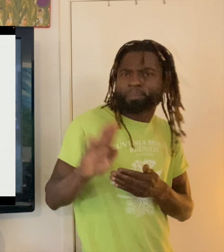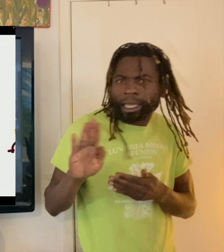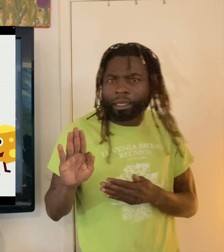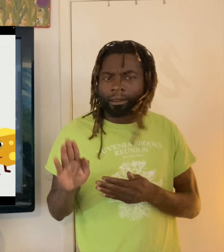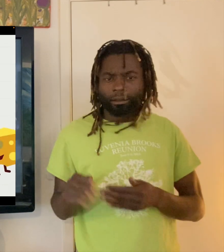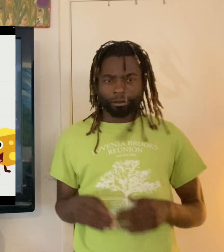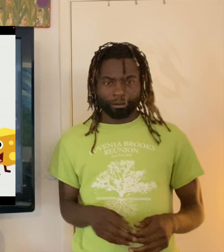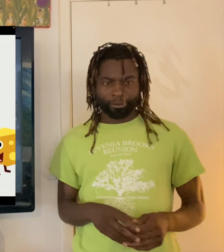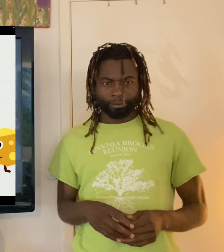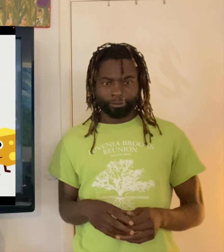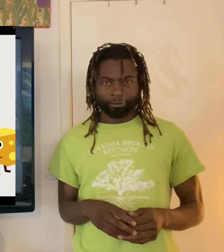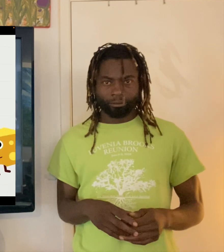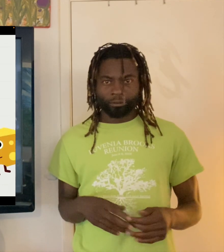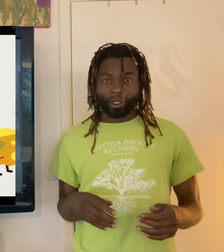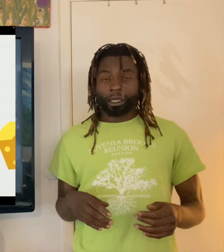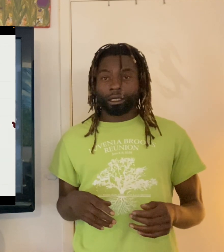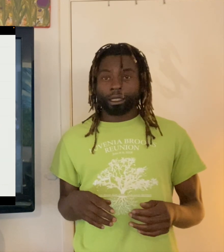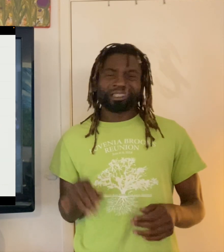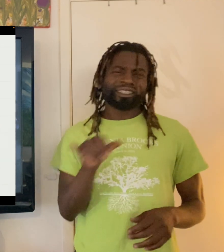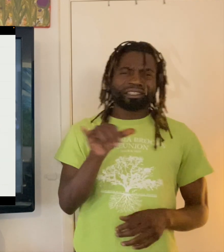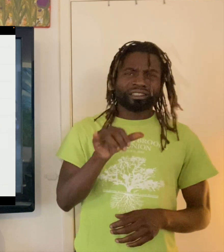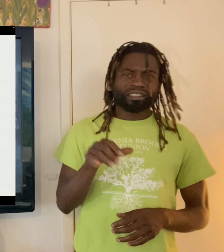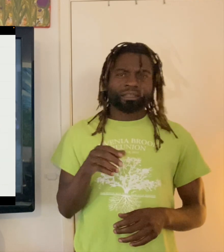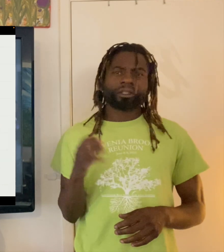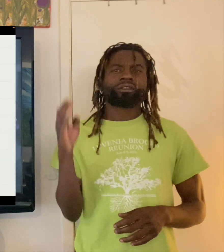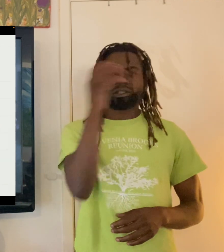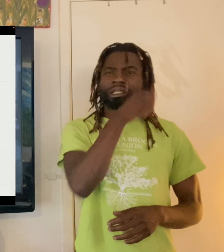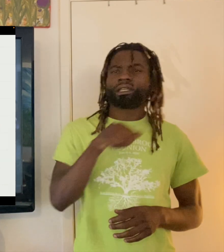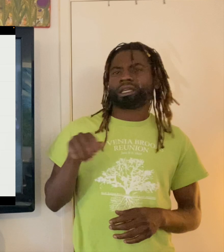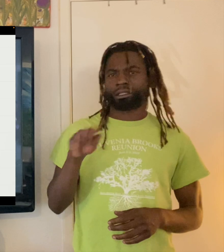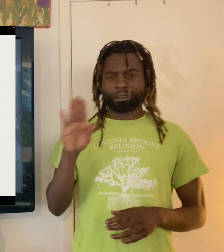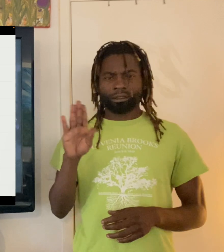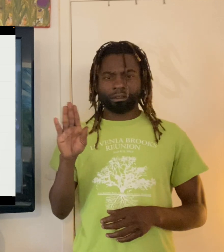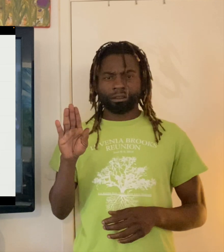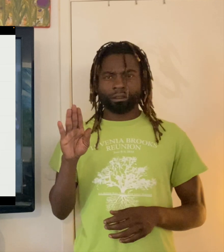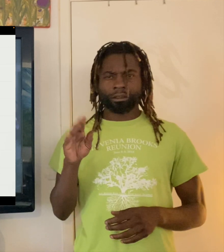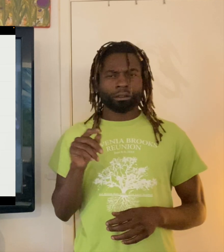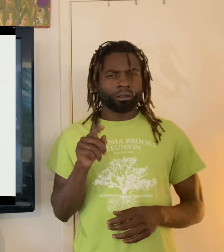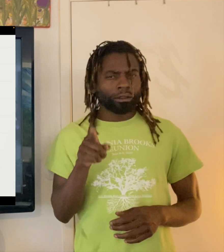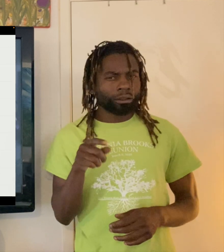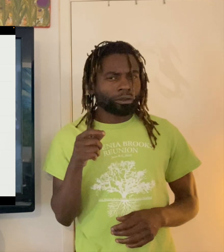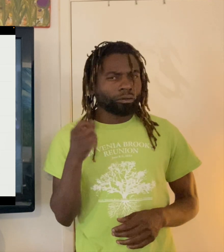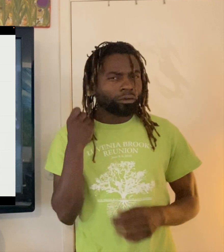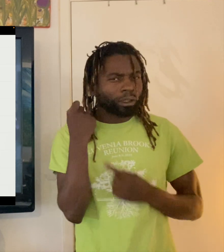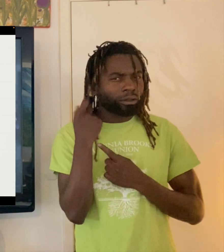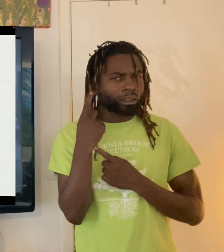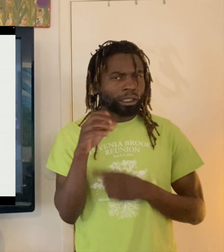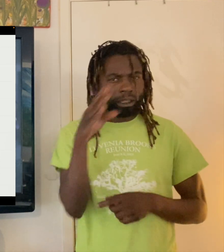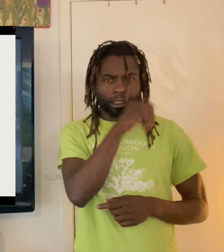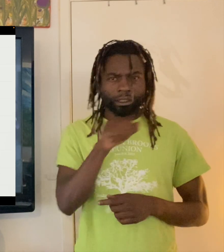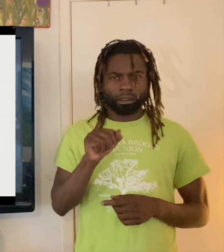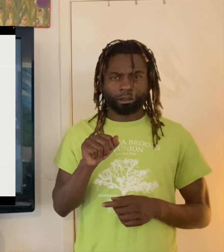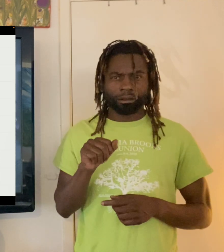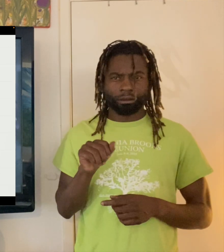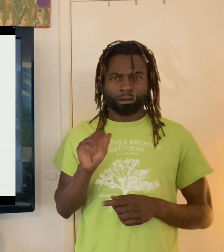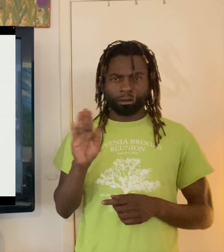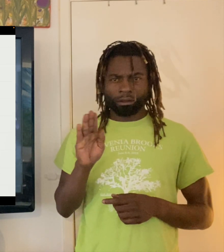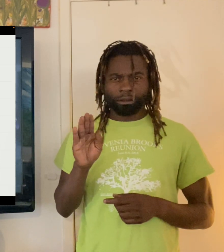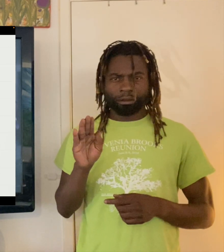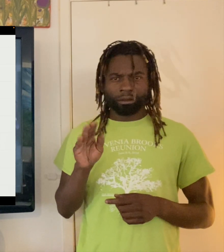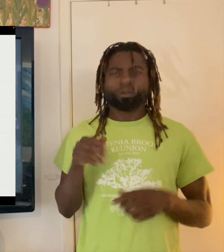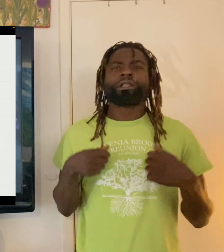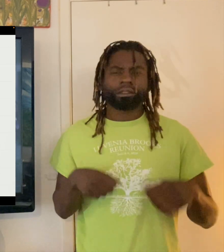estimating. Estimating! Estimating is kind of like guessing. You all know what guessing is, right? Let's